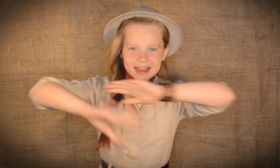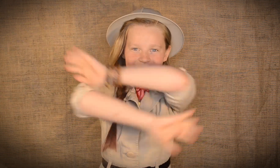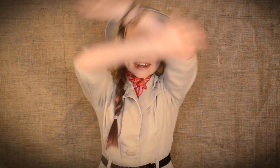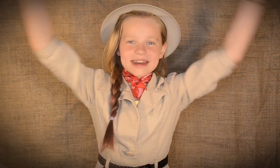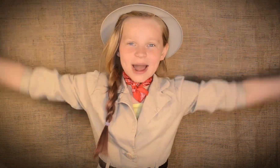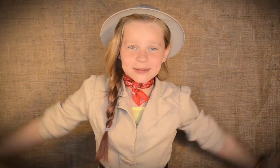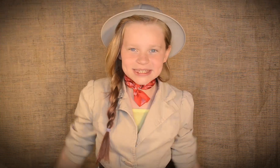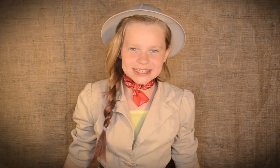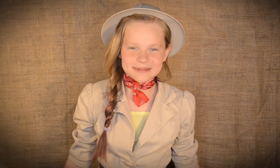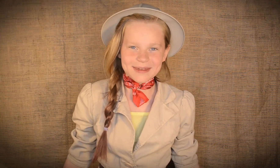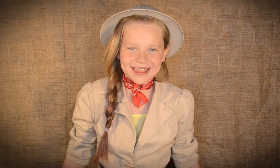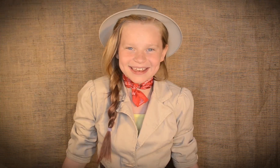announcement